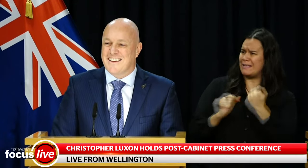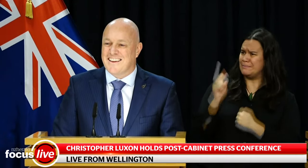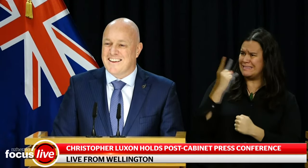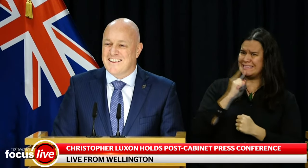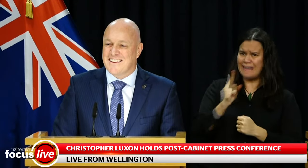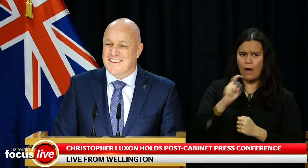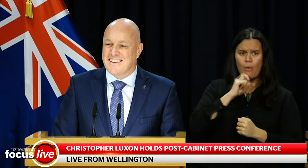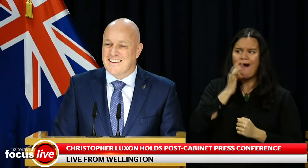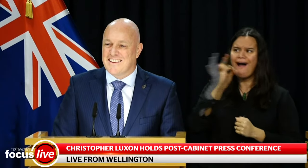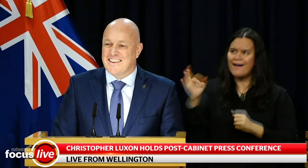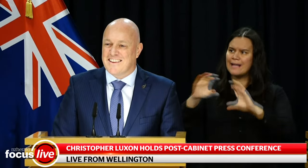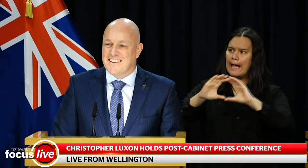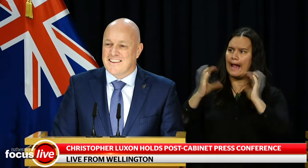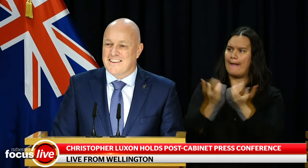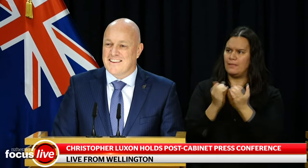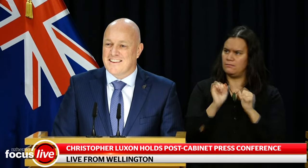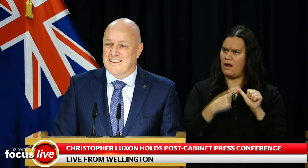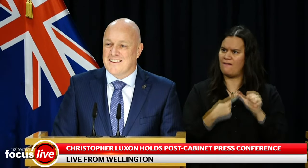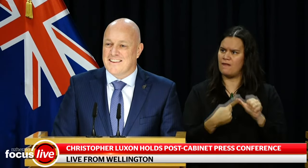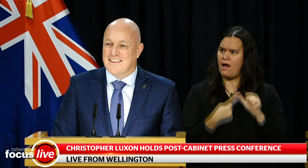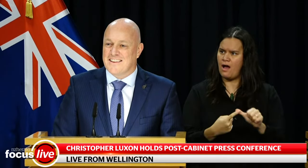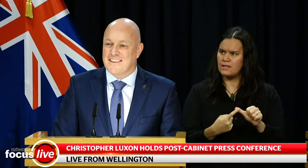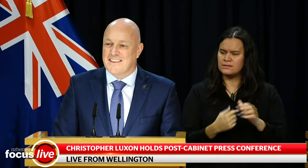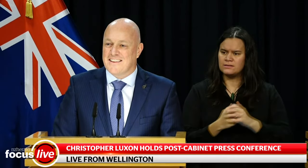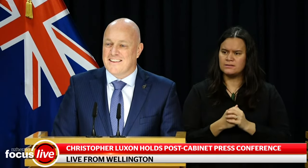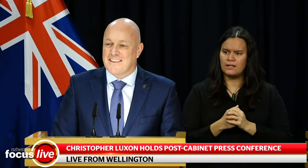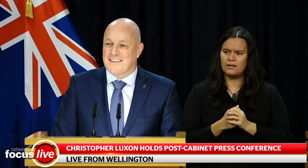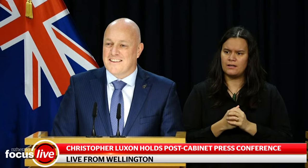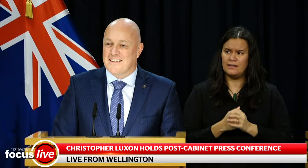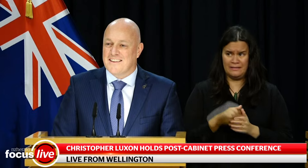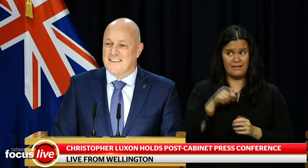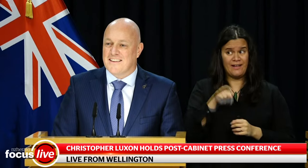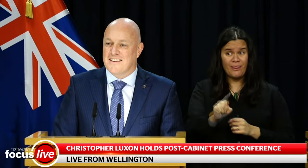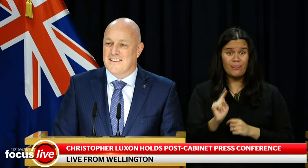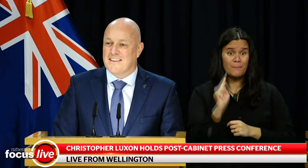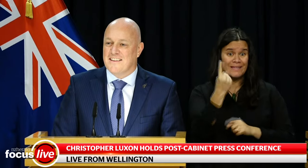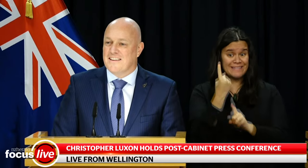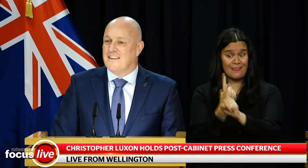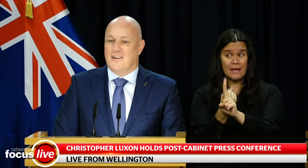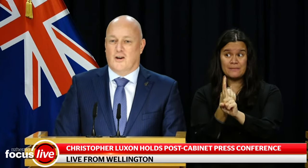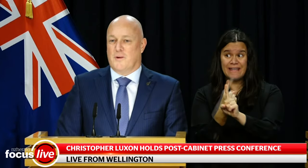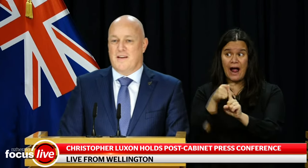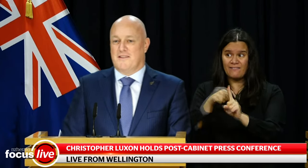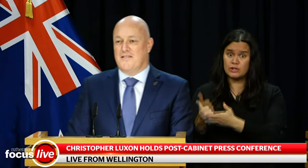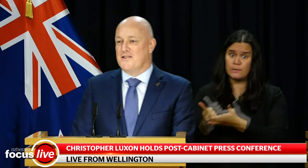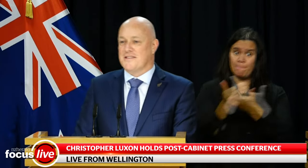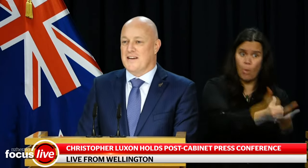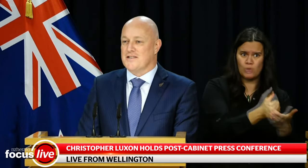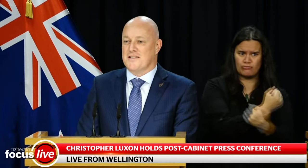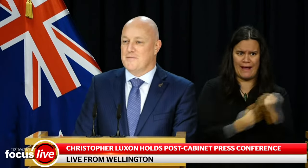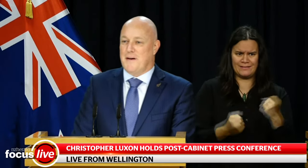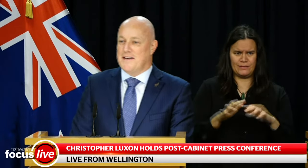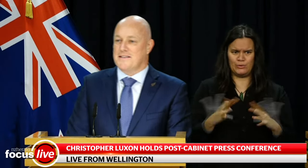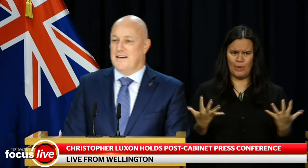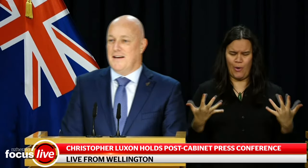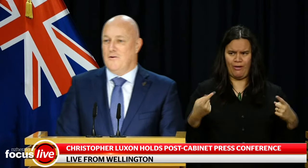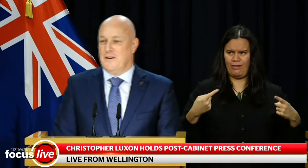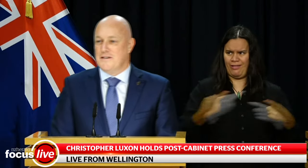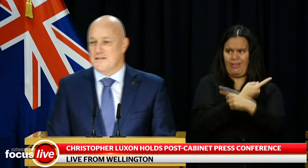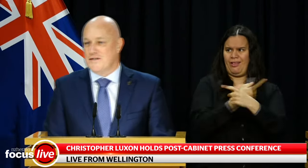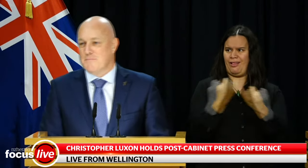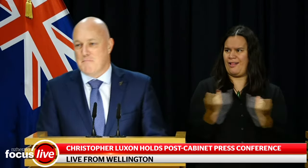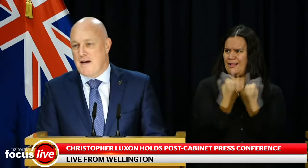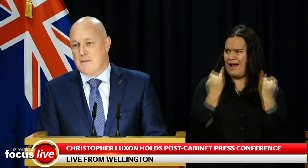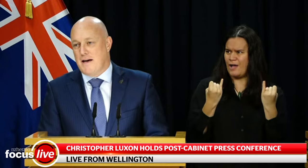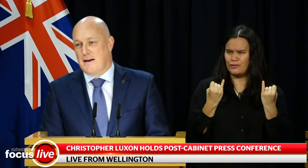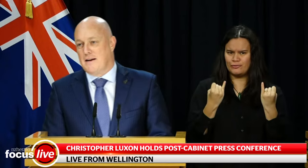cabinet. He's a non-supporter of the racing industry. Do you expect there to be a bit of a battle there? Look, we haven't had the discussion, the debate, or